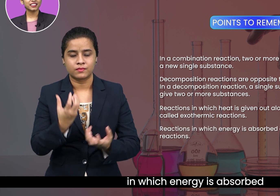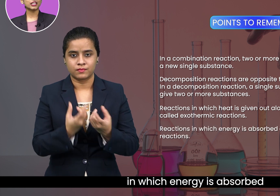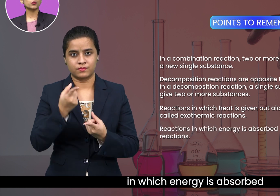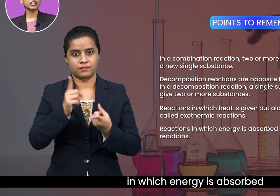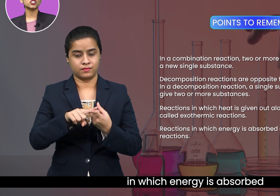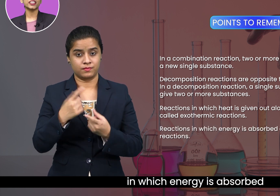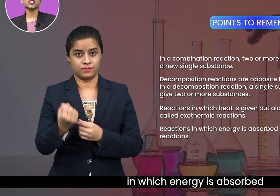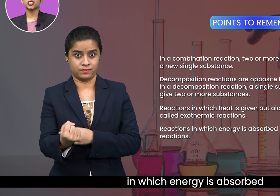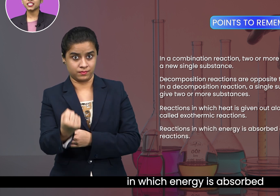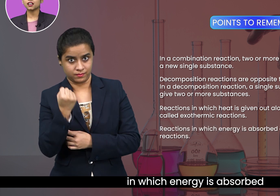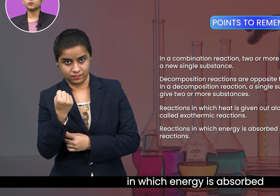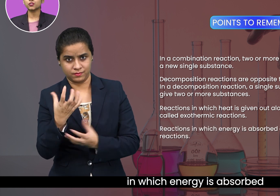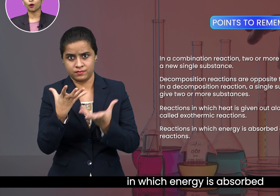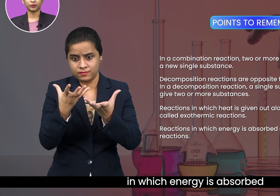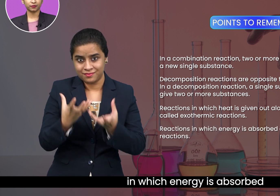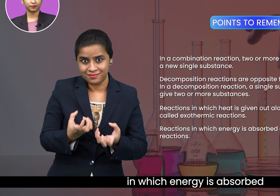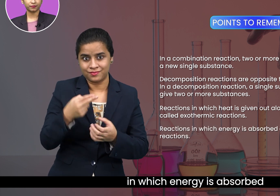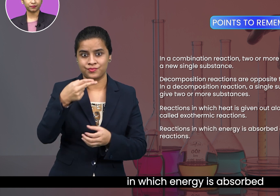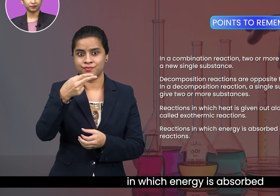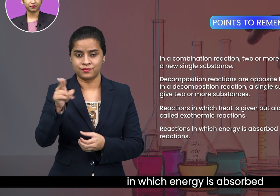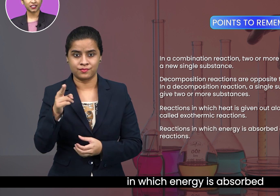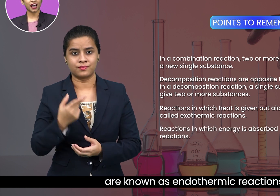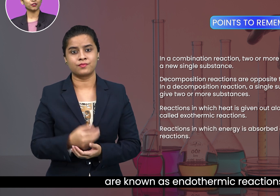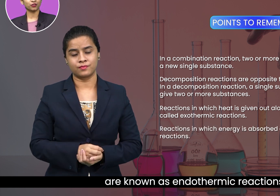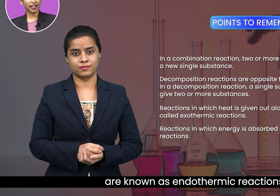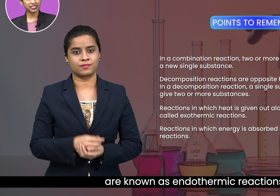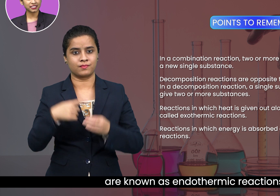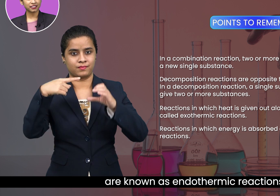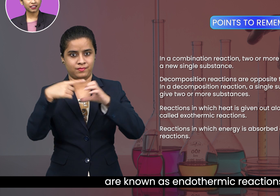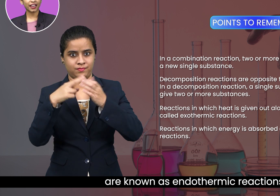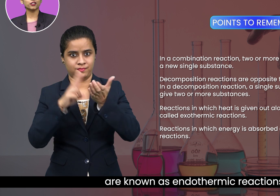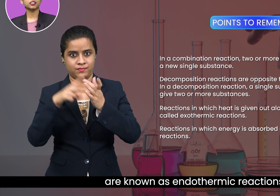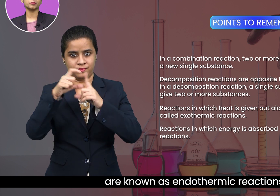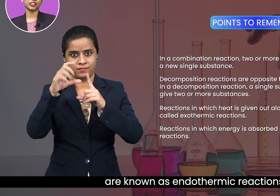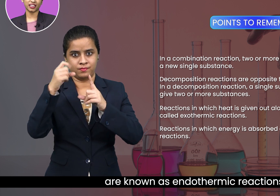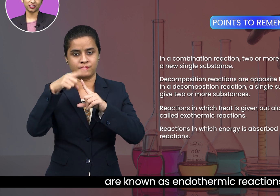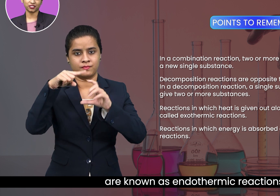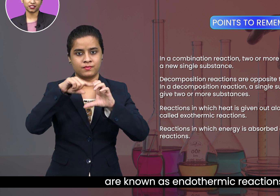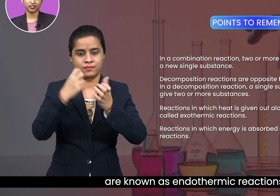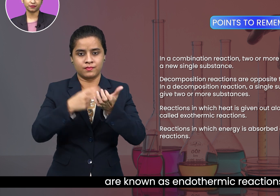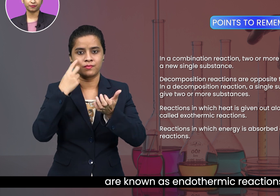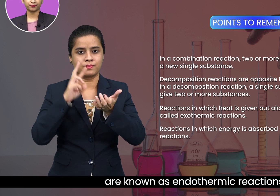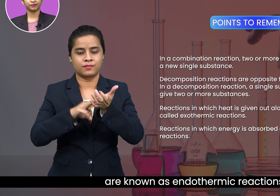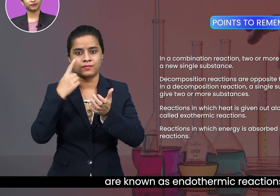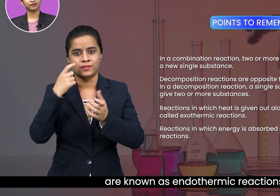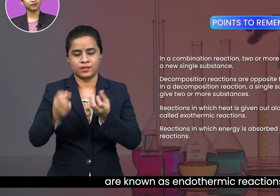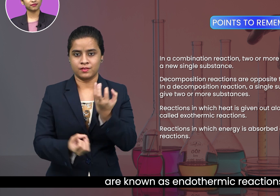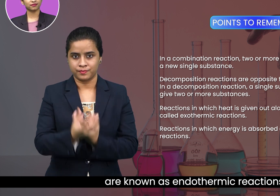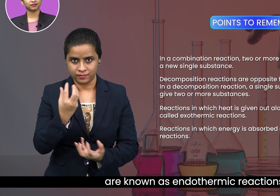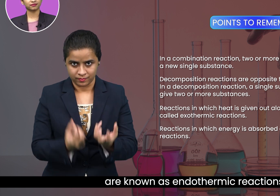Reactions in which energy is absorbed are known as endothermic reactions.